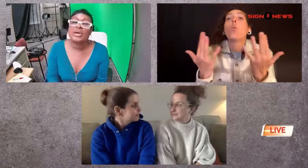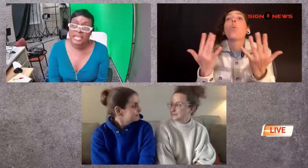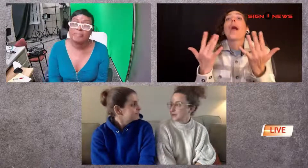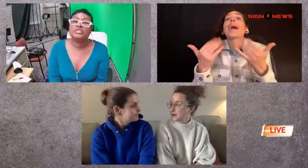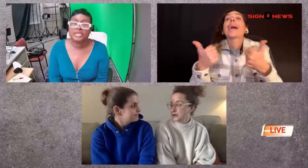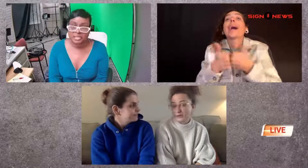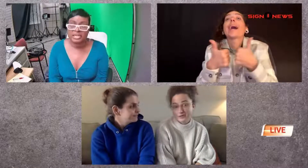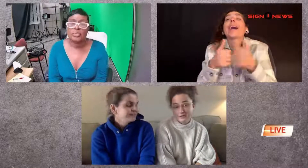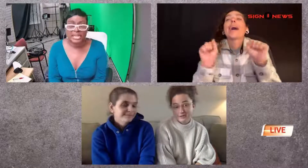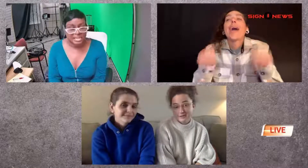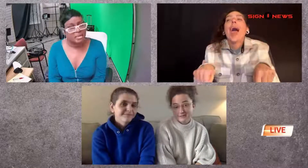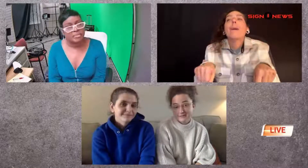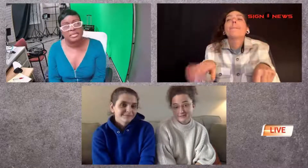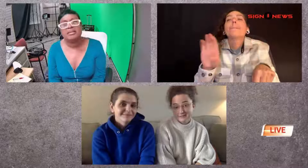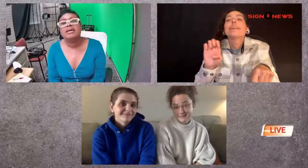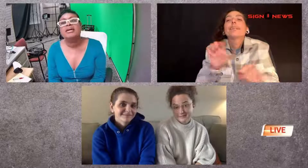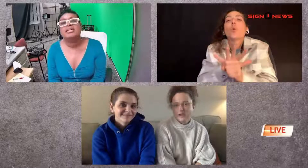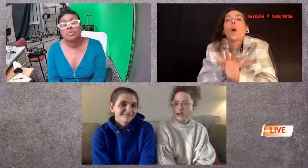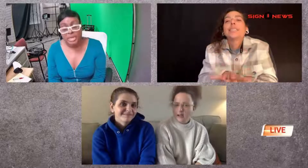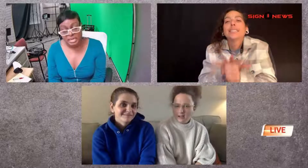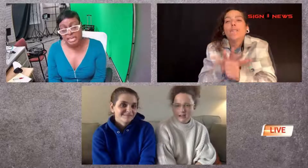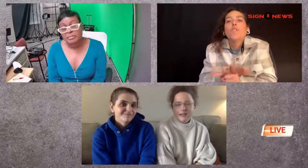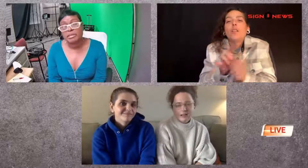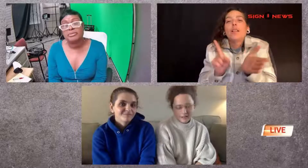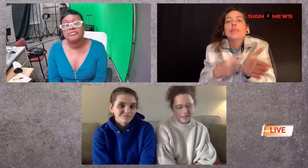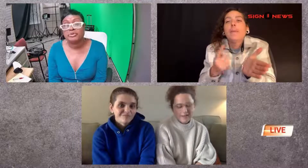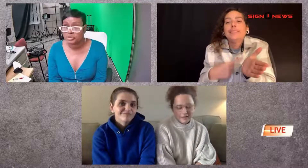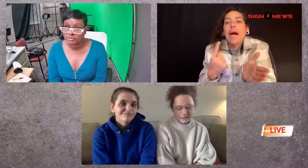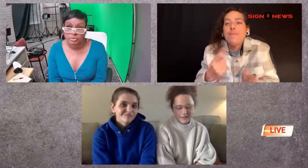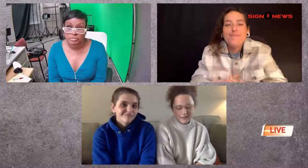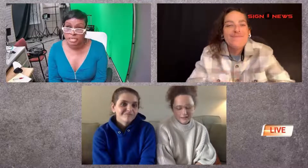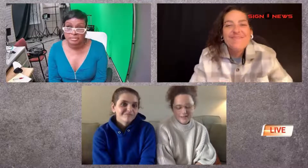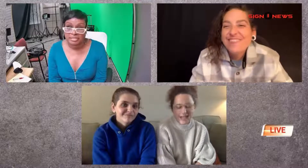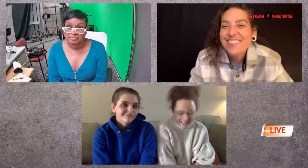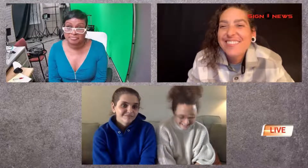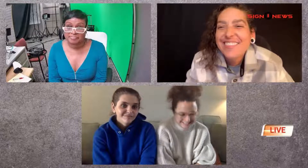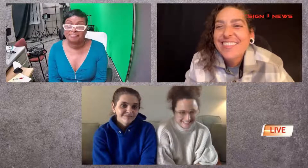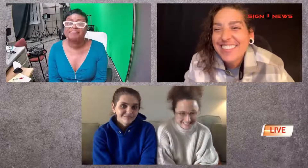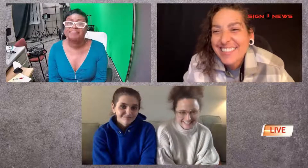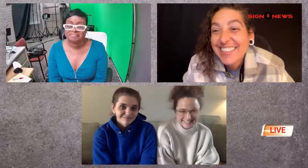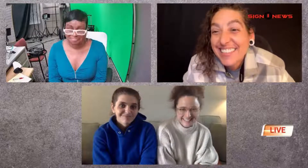Oh, it can be stress. Yeah, the waiting game can be so stressful sometimes.